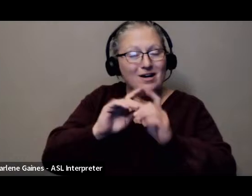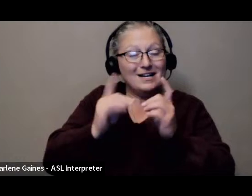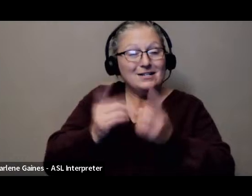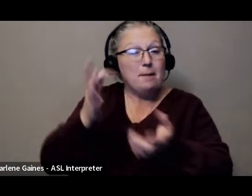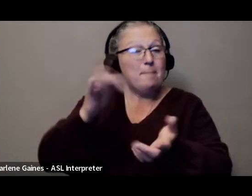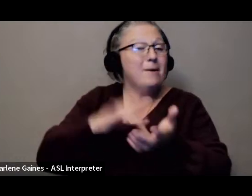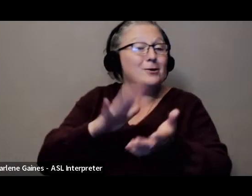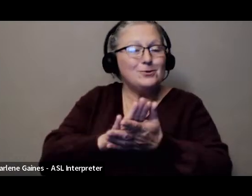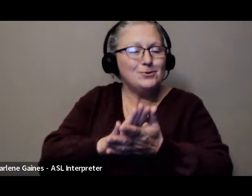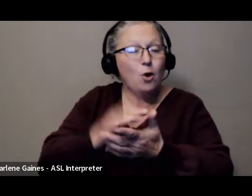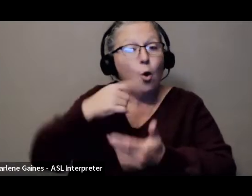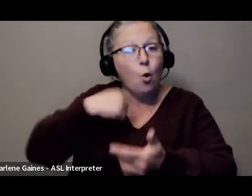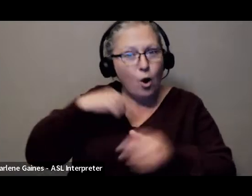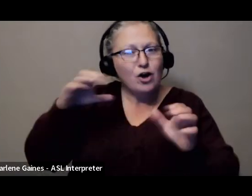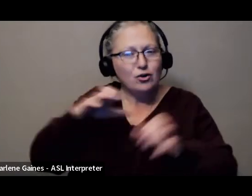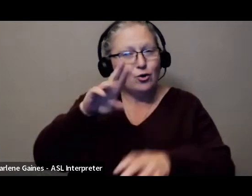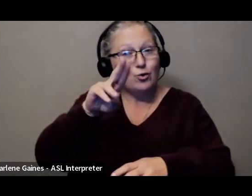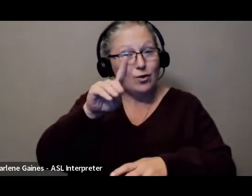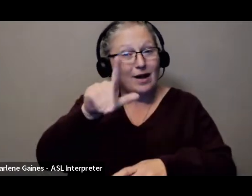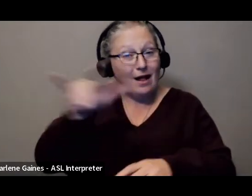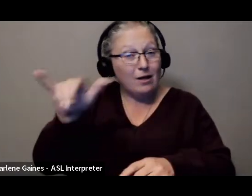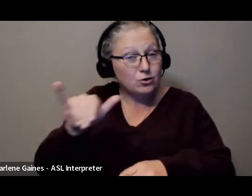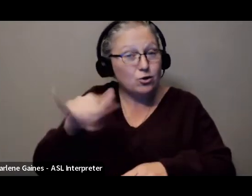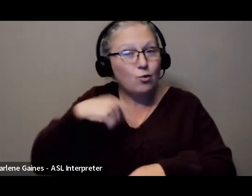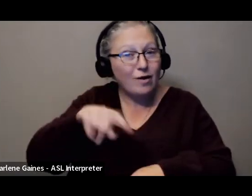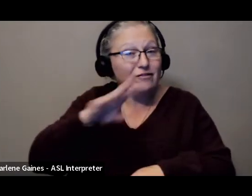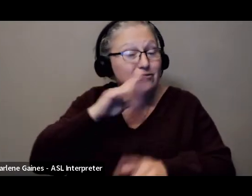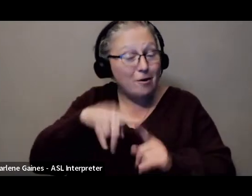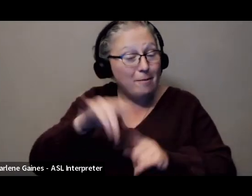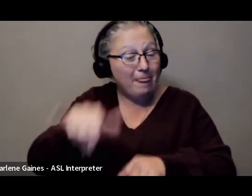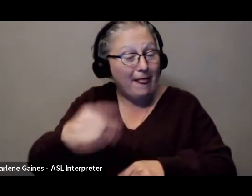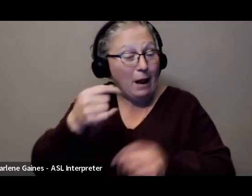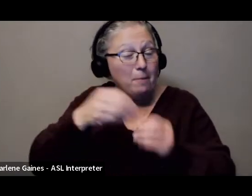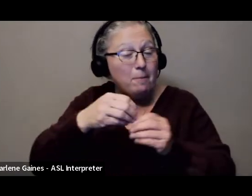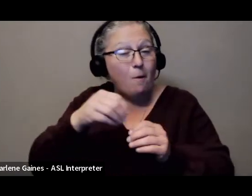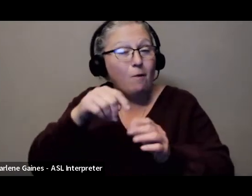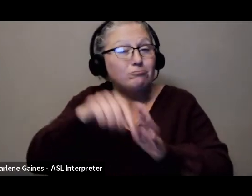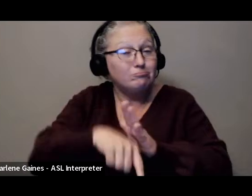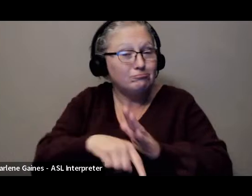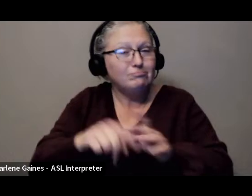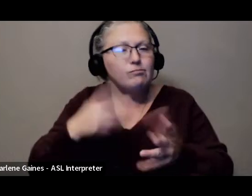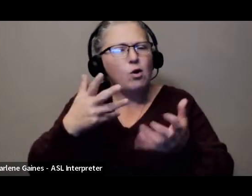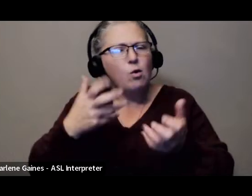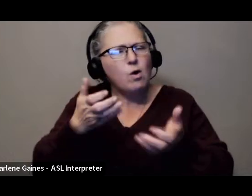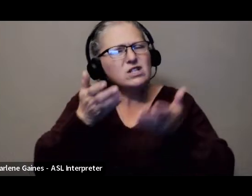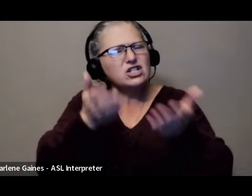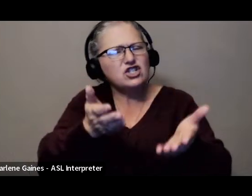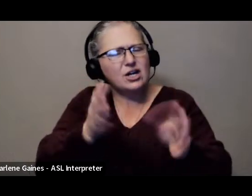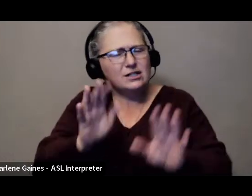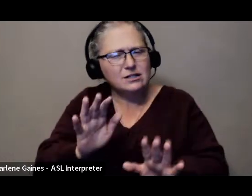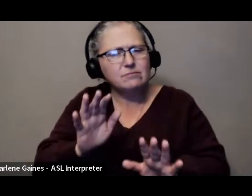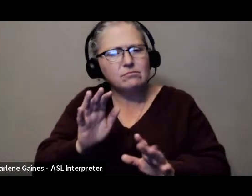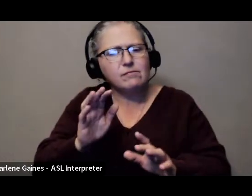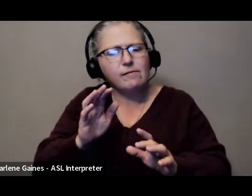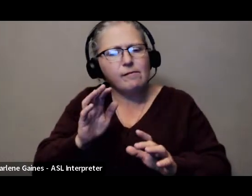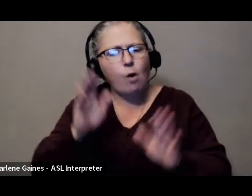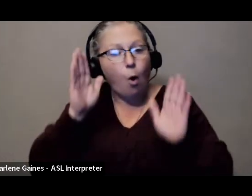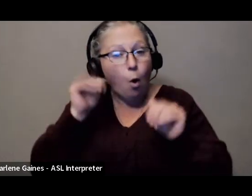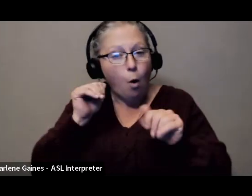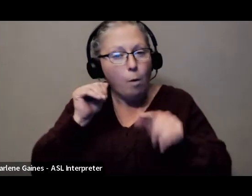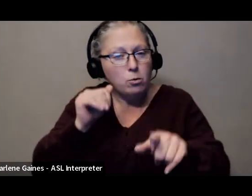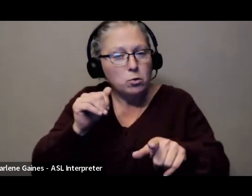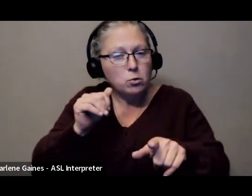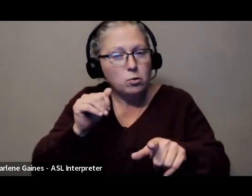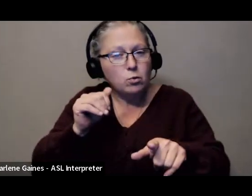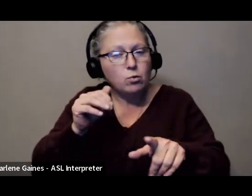right? We are doing UDL as well, so we should talk about that a little bit more. But I would like to make a suggestion, and I'm hoping you might